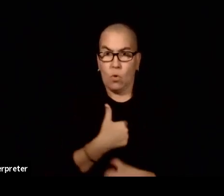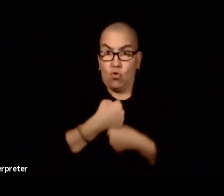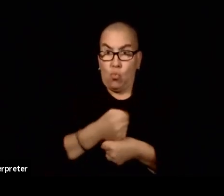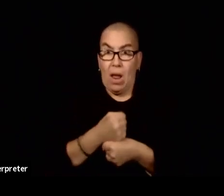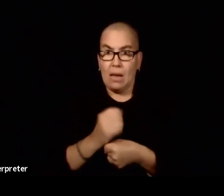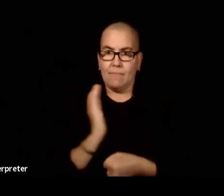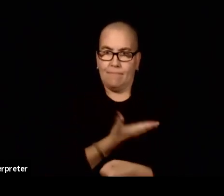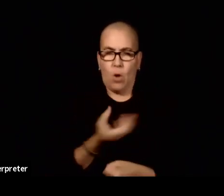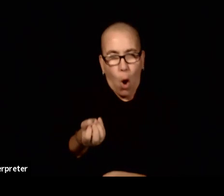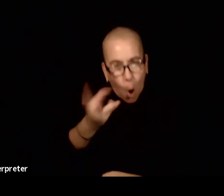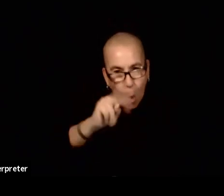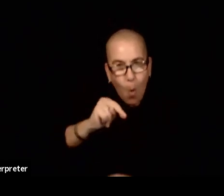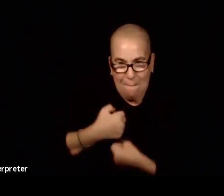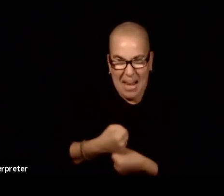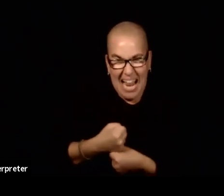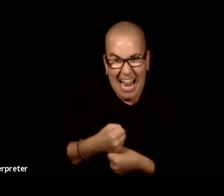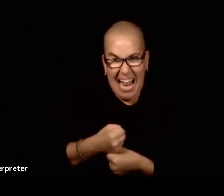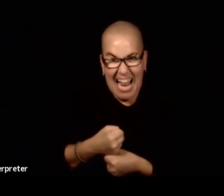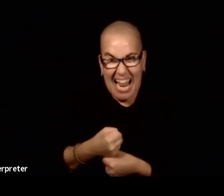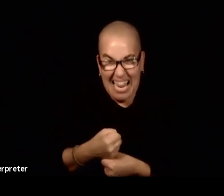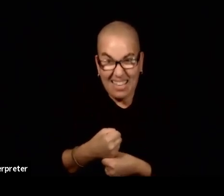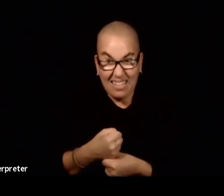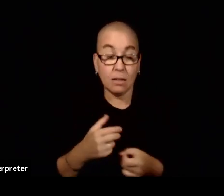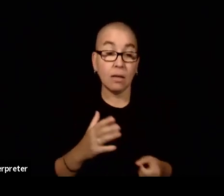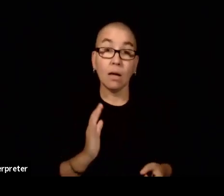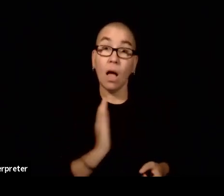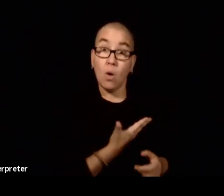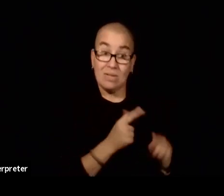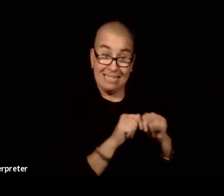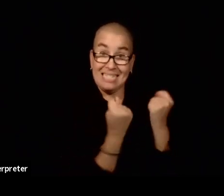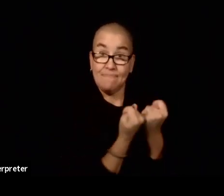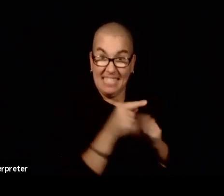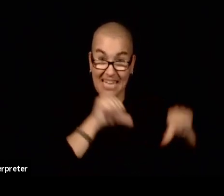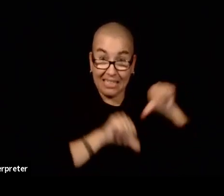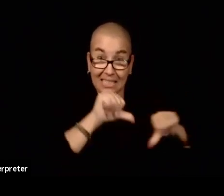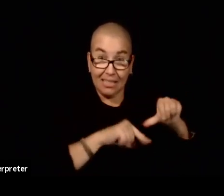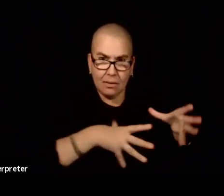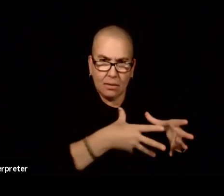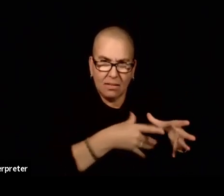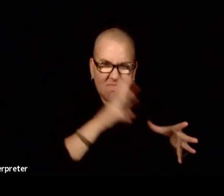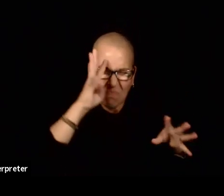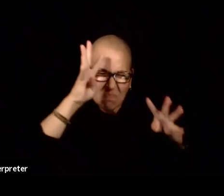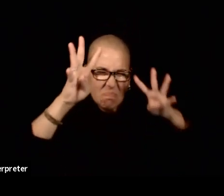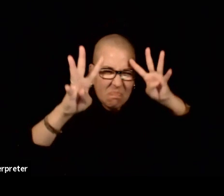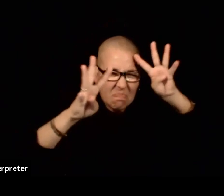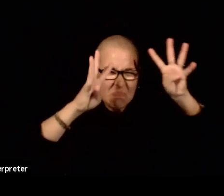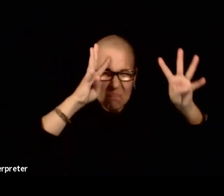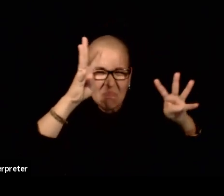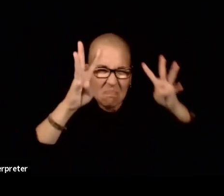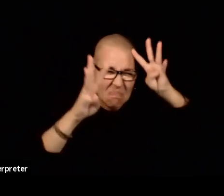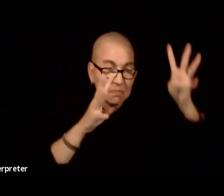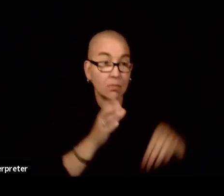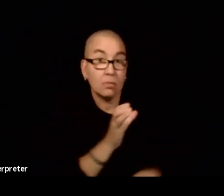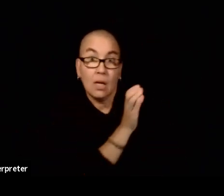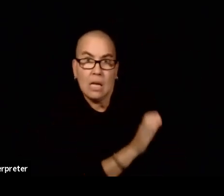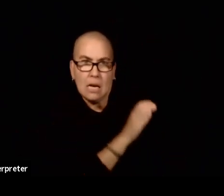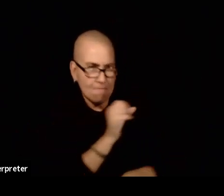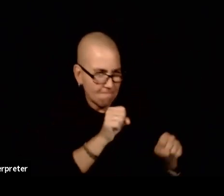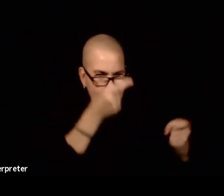the scientists in our laboratories, that are clinically validated and don't rely as much on supply chain issues.